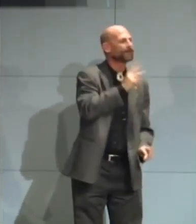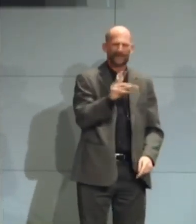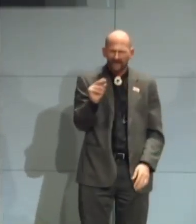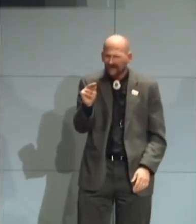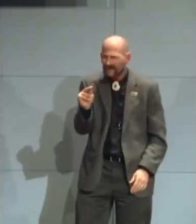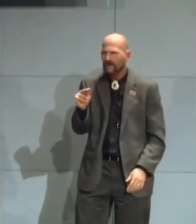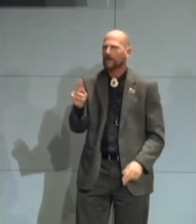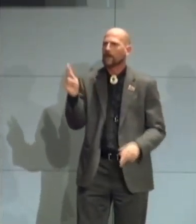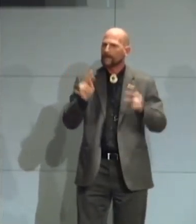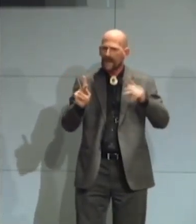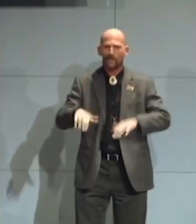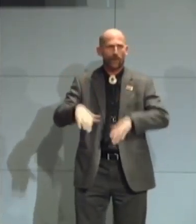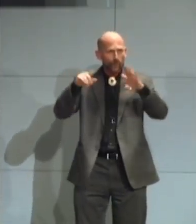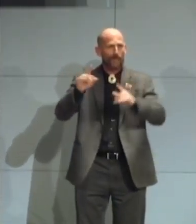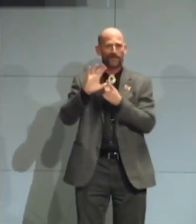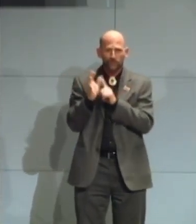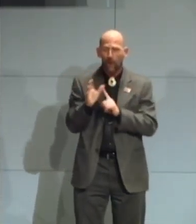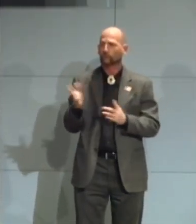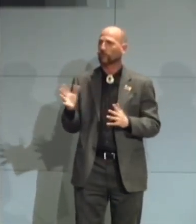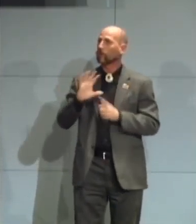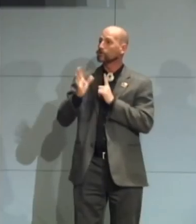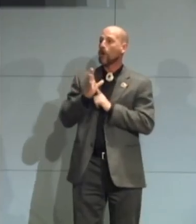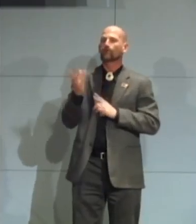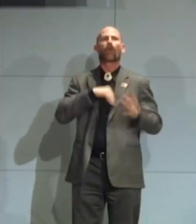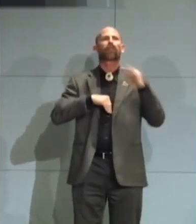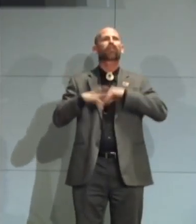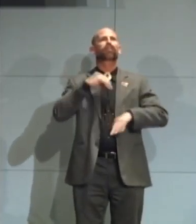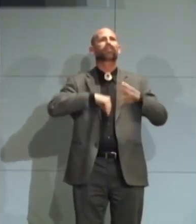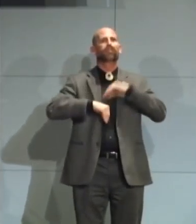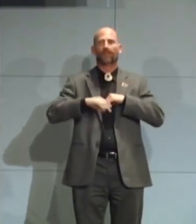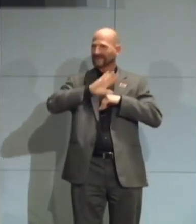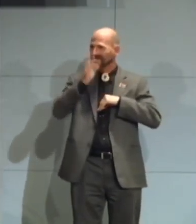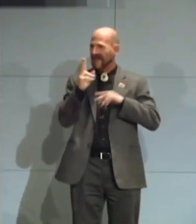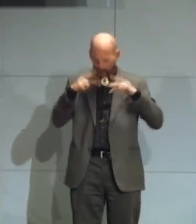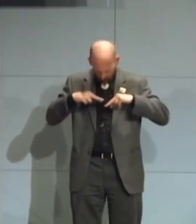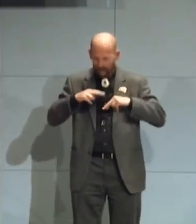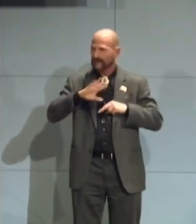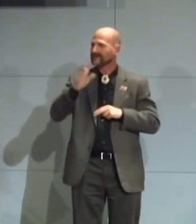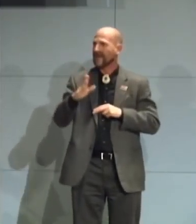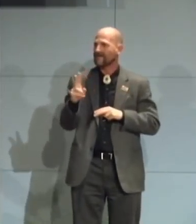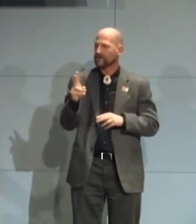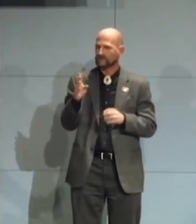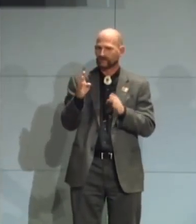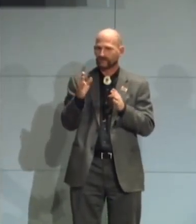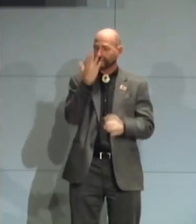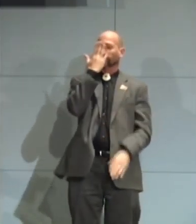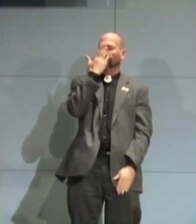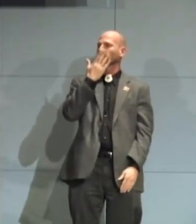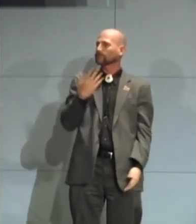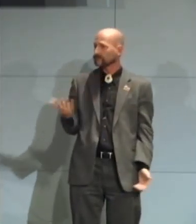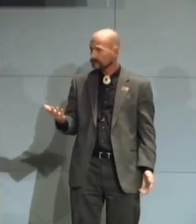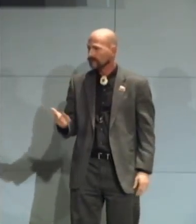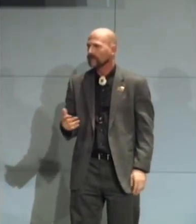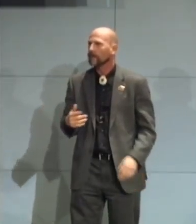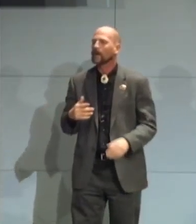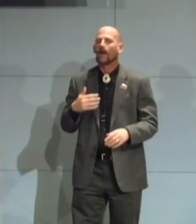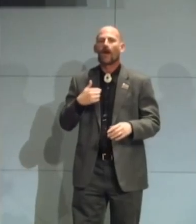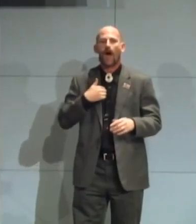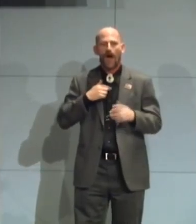means for other people is we have to start with truth. And I think, unfortunately, what we've done in